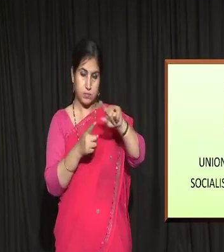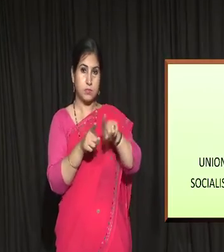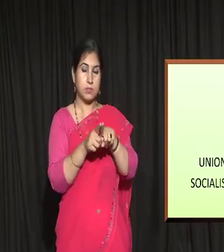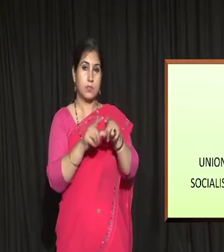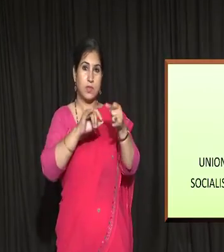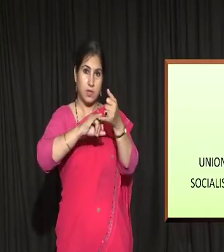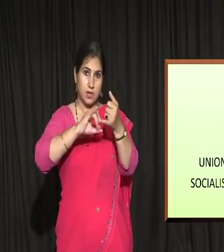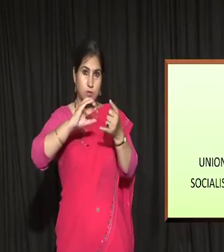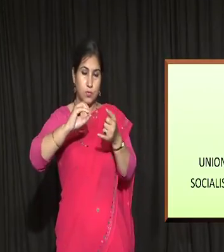Socialist